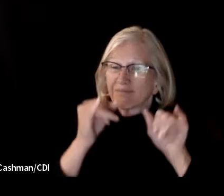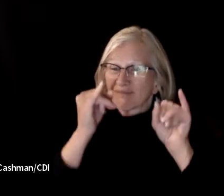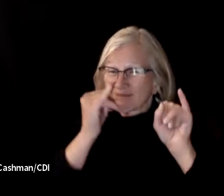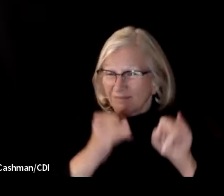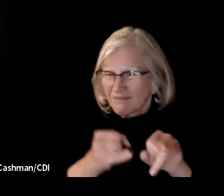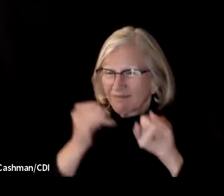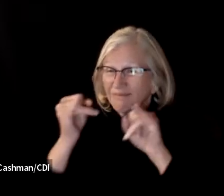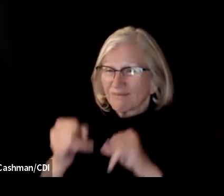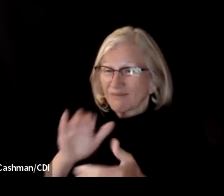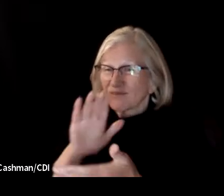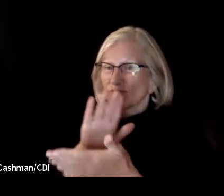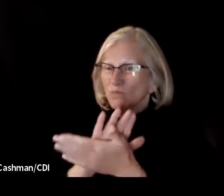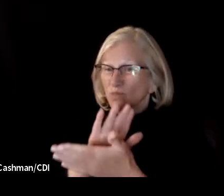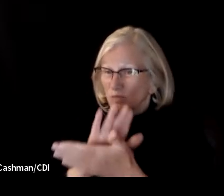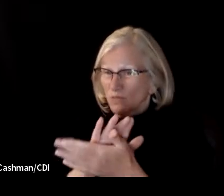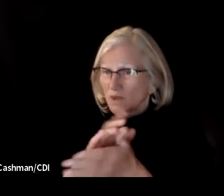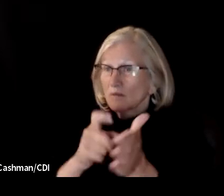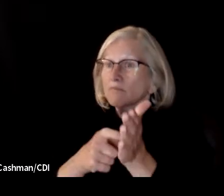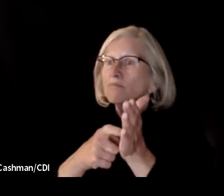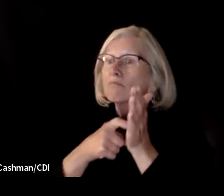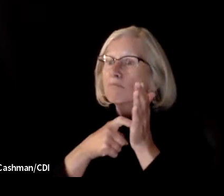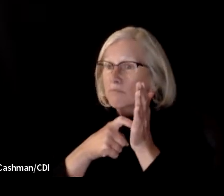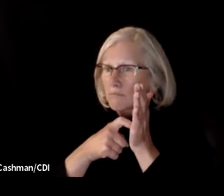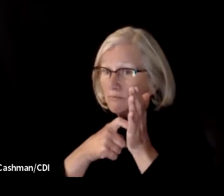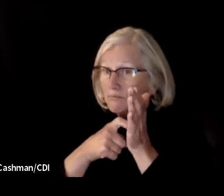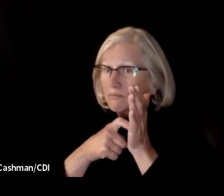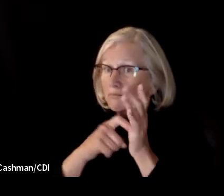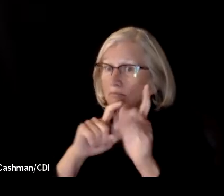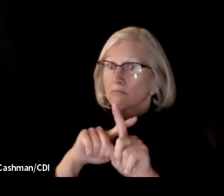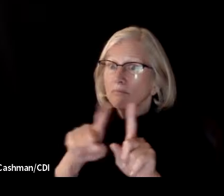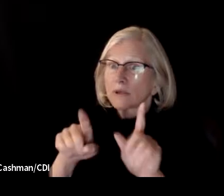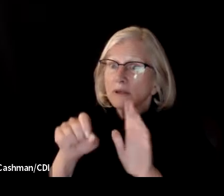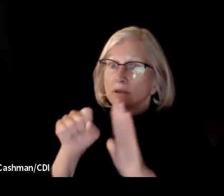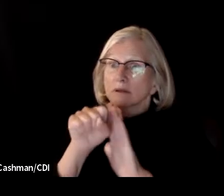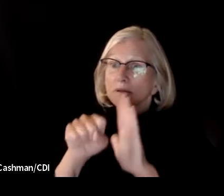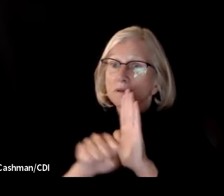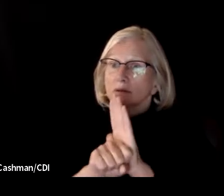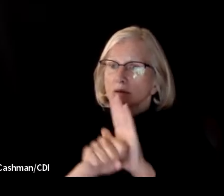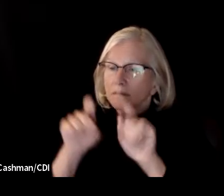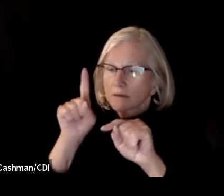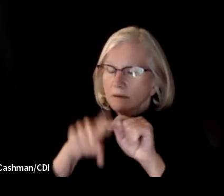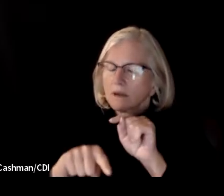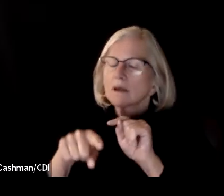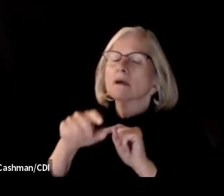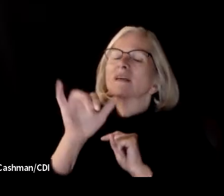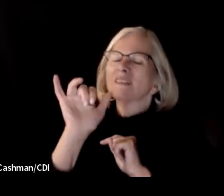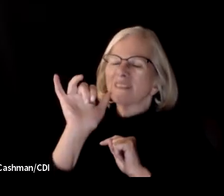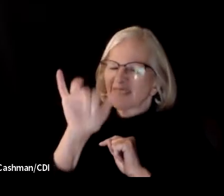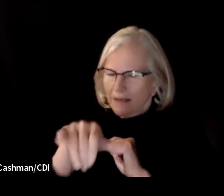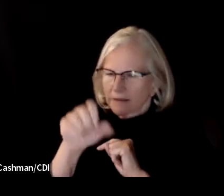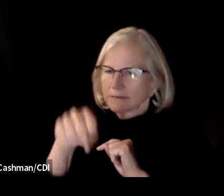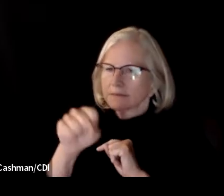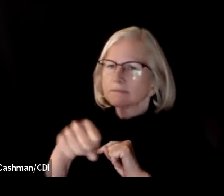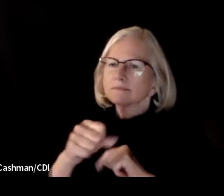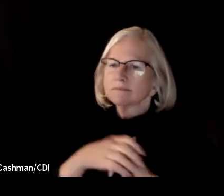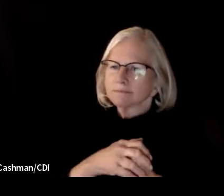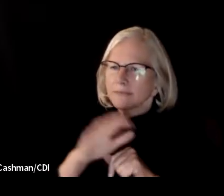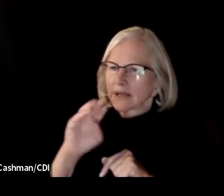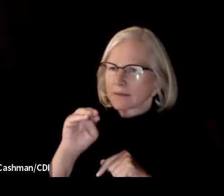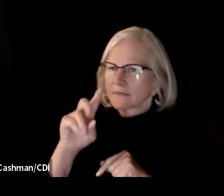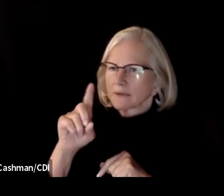mandate that masks have to be worn. Yes, they could, but that will not be something that came from the Department of Health or the Department of